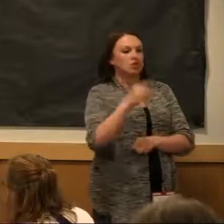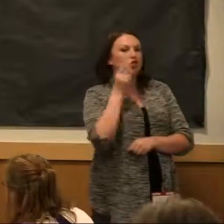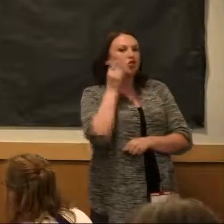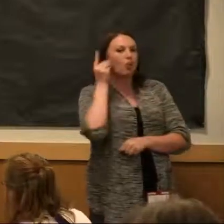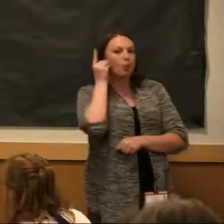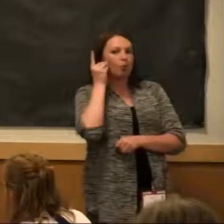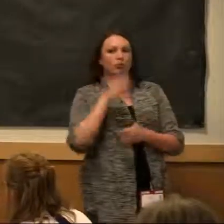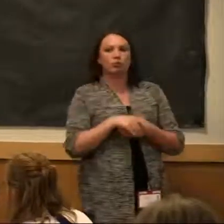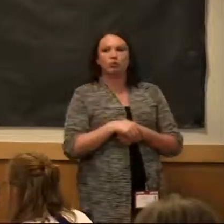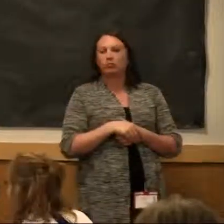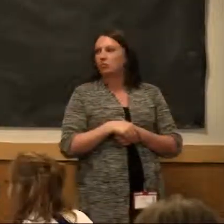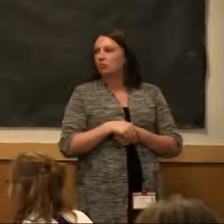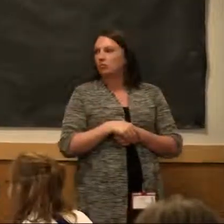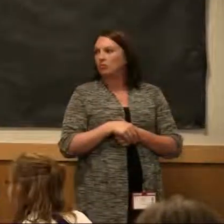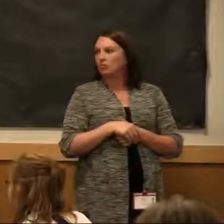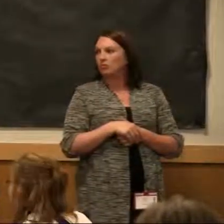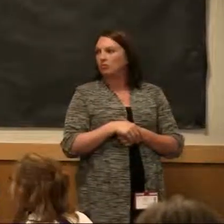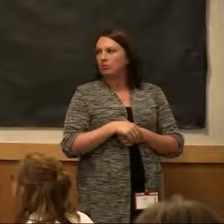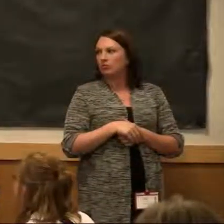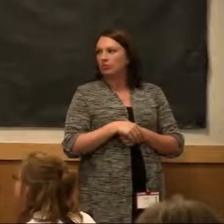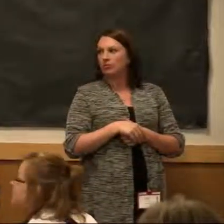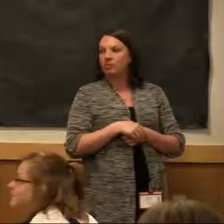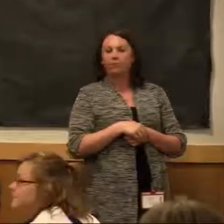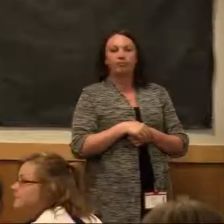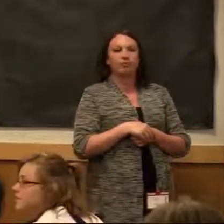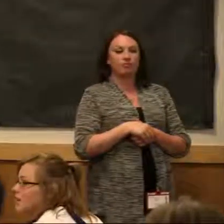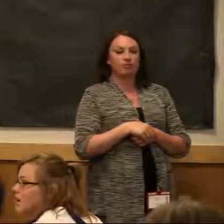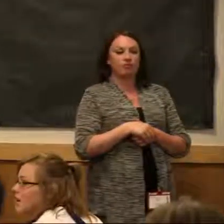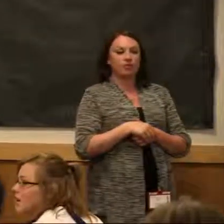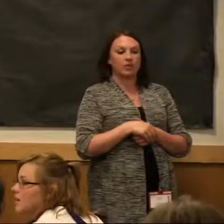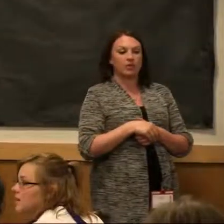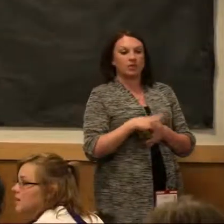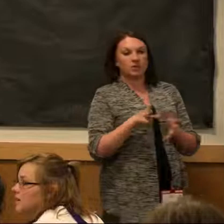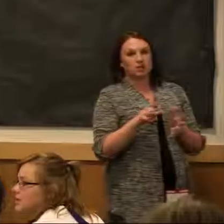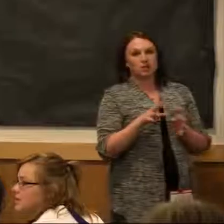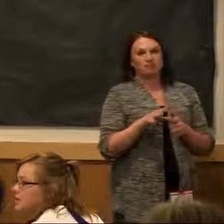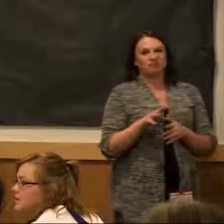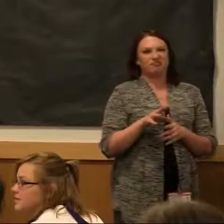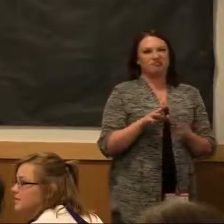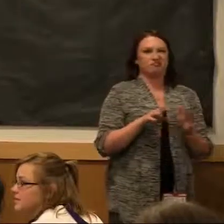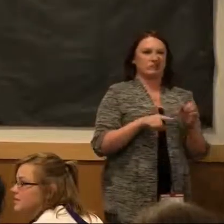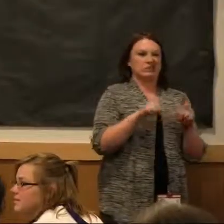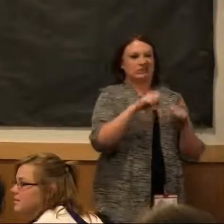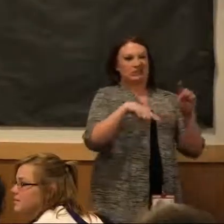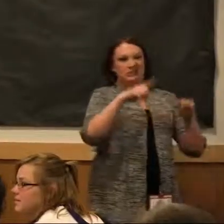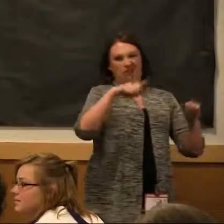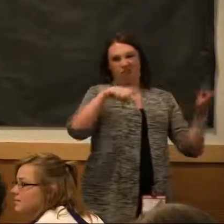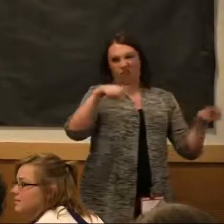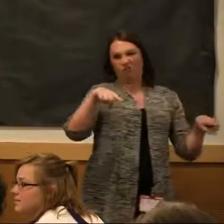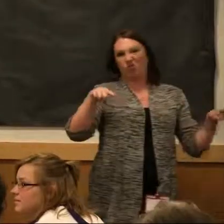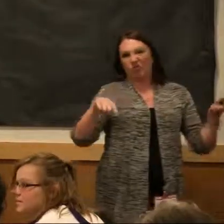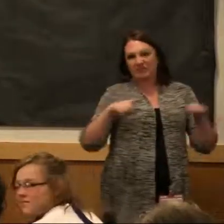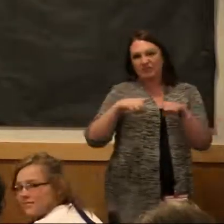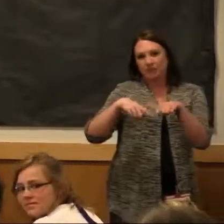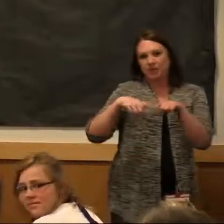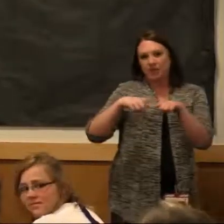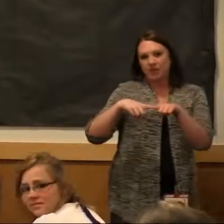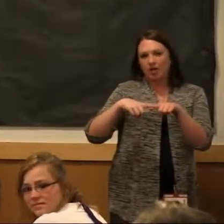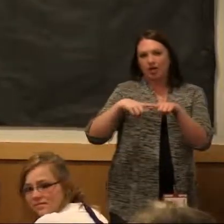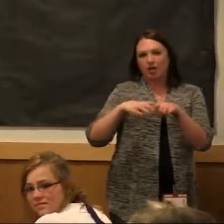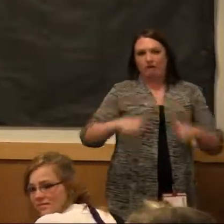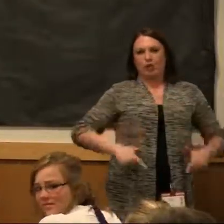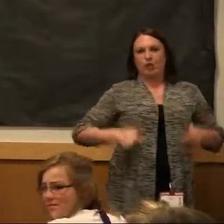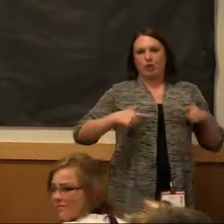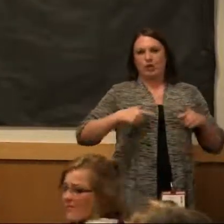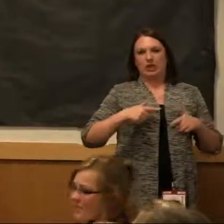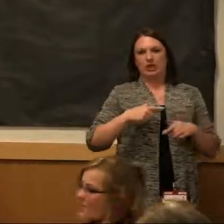does it cost for the dorms per semester? It does vary depending on if you live in a single, a double, or